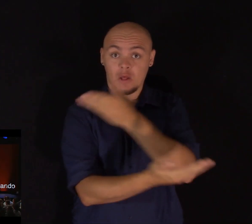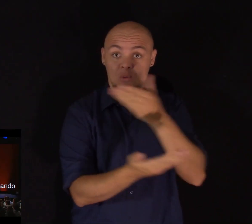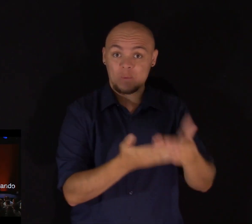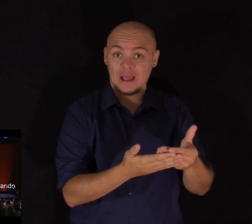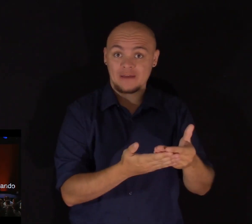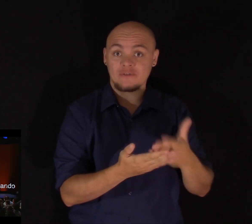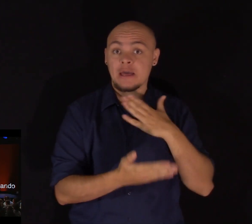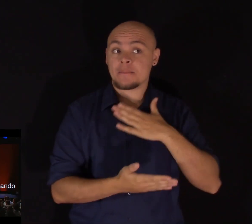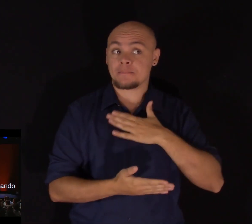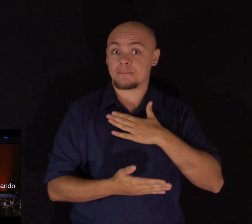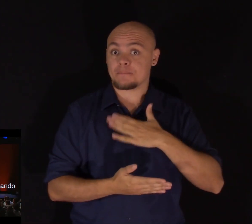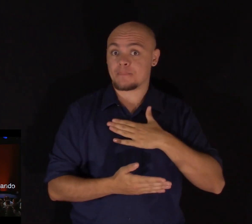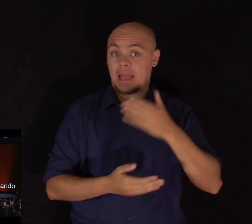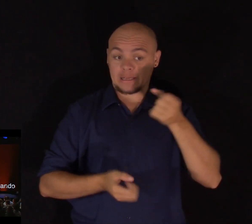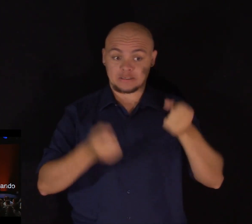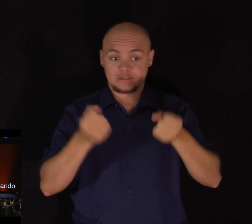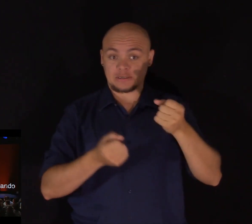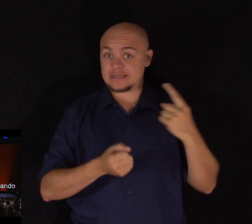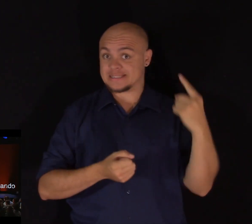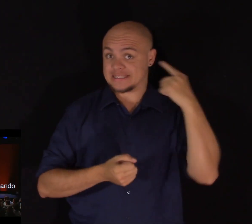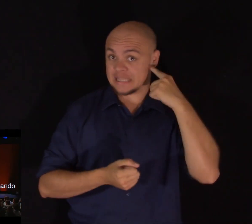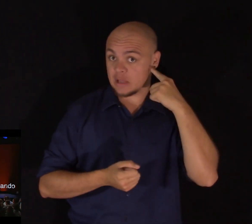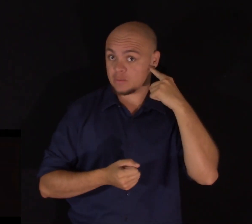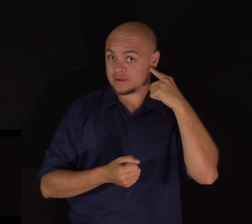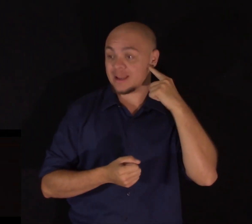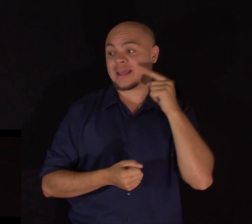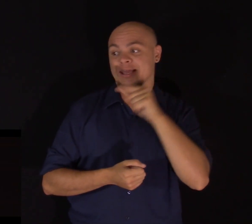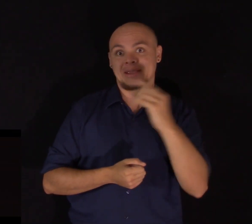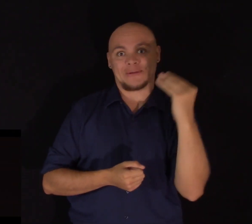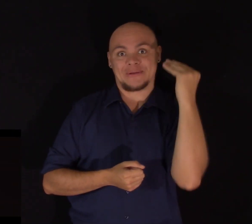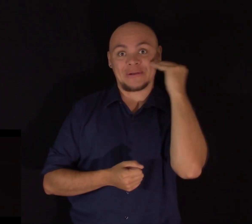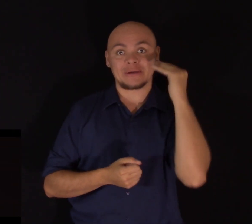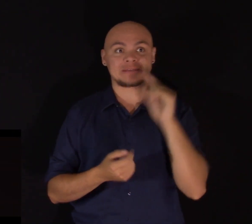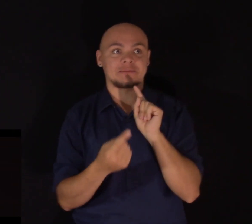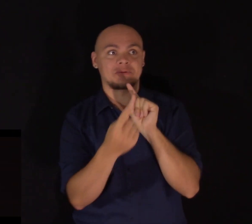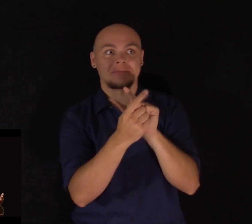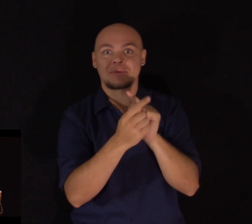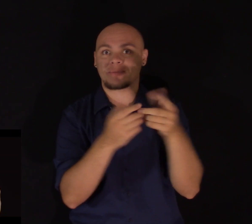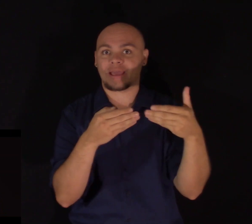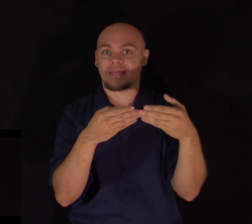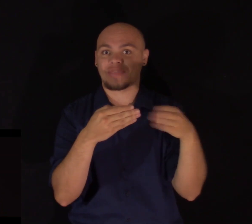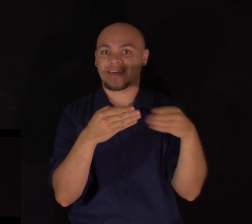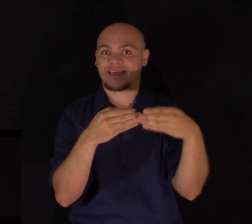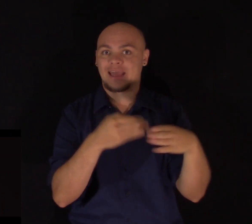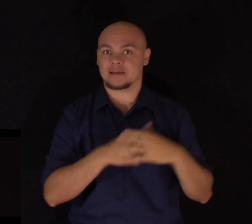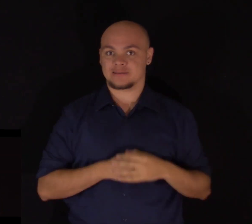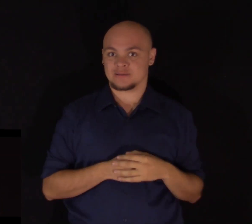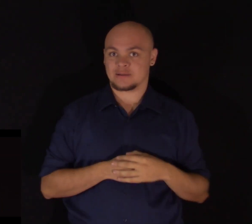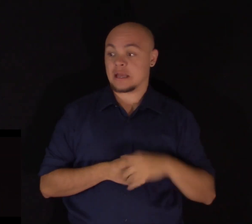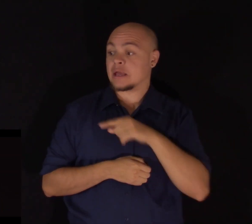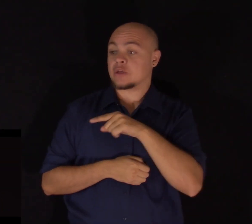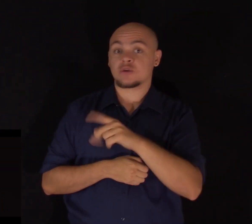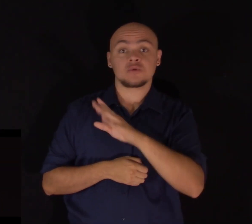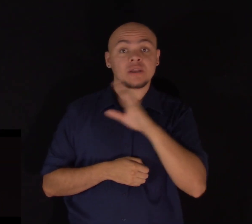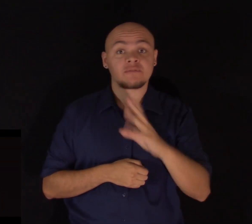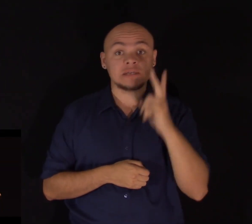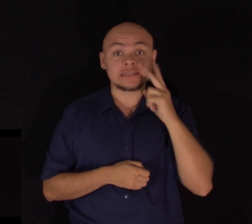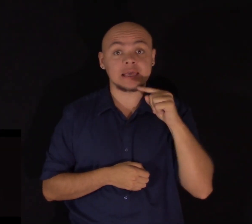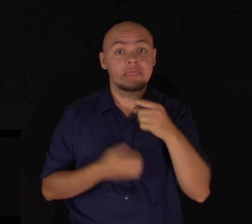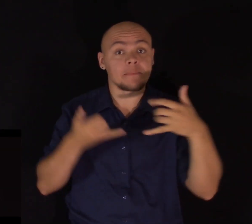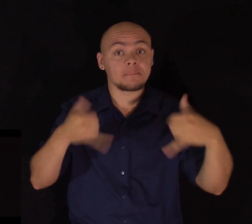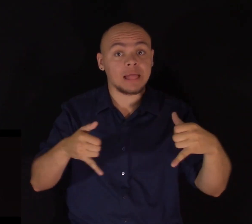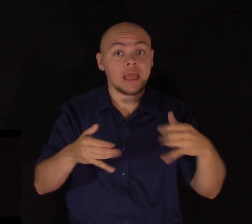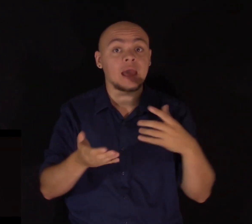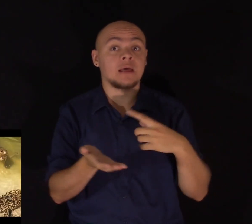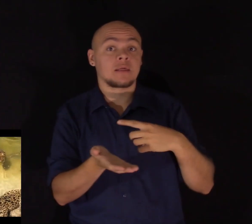can recognize the sound of it and meet me at the gate. Perhaps you've not seen how they play. Alligators and crocodiles will